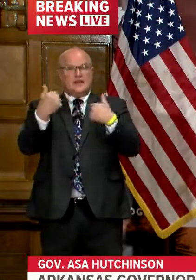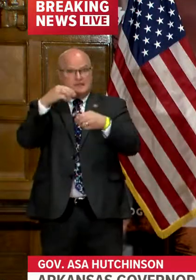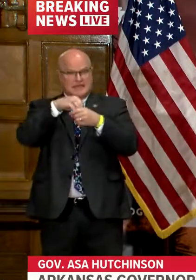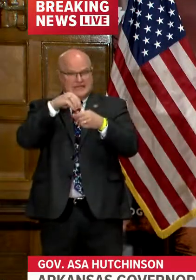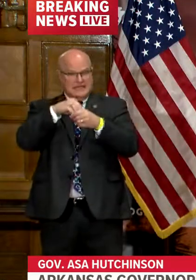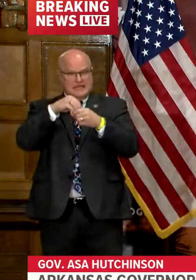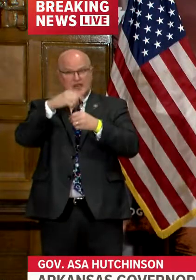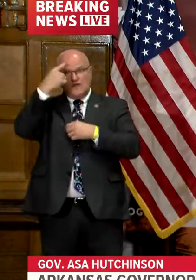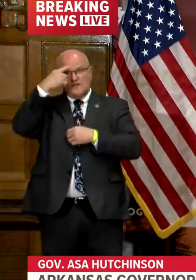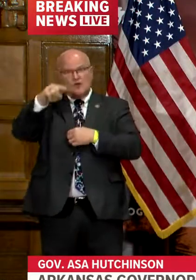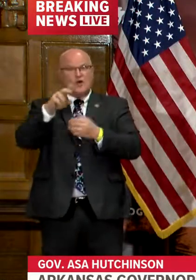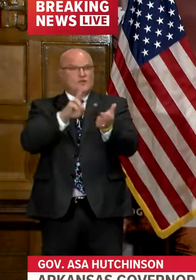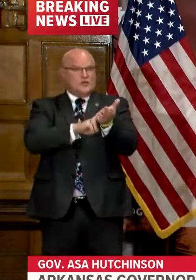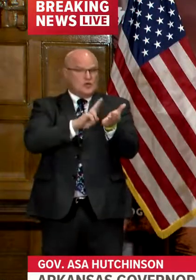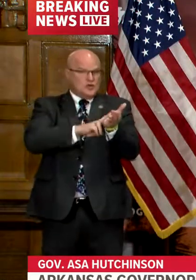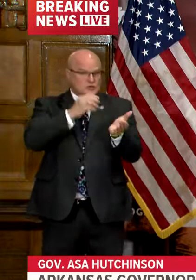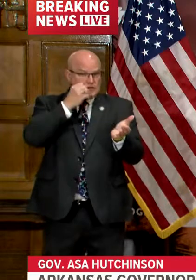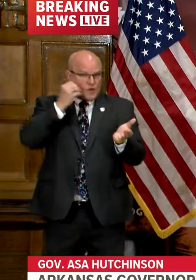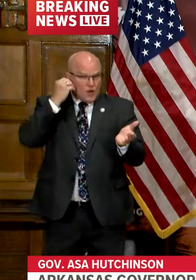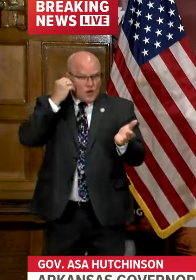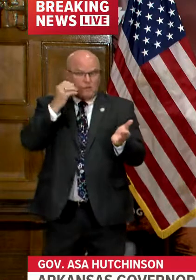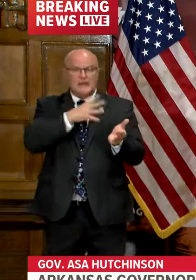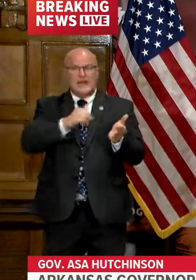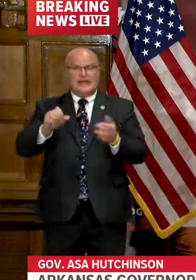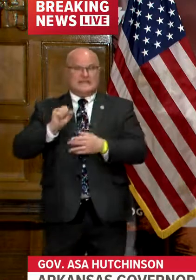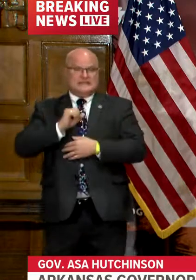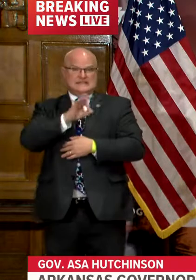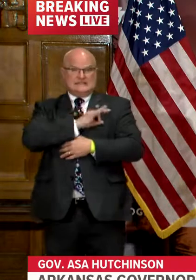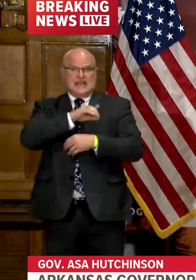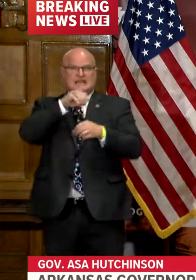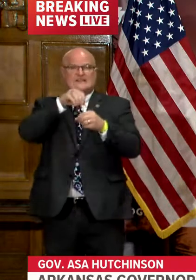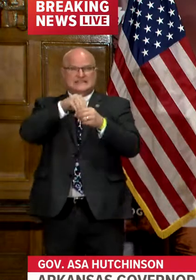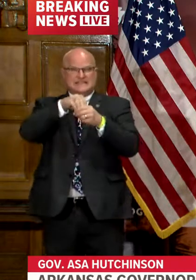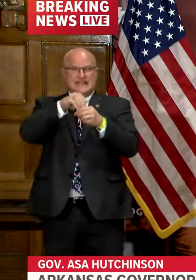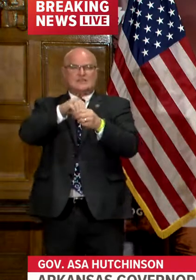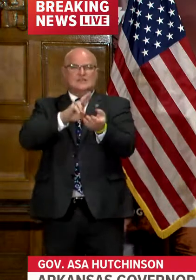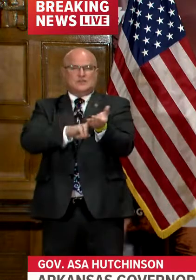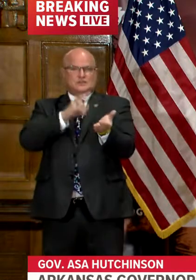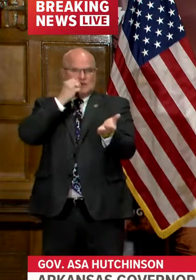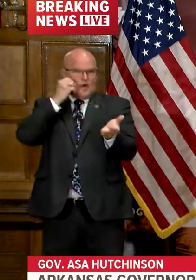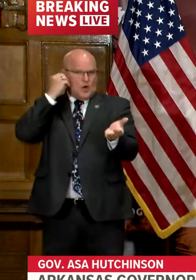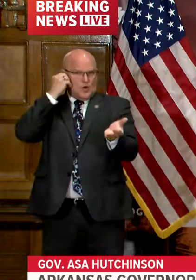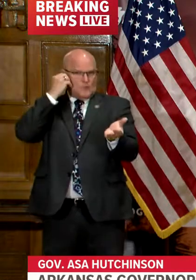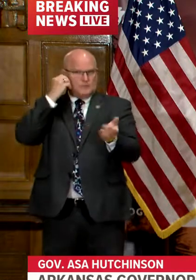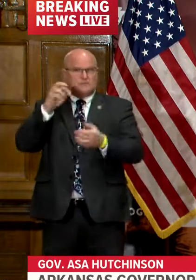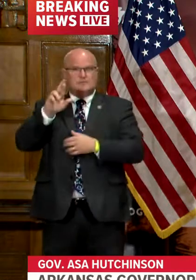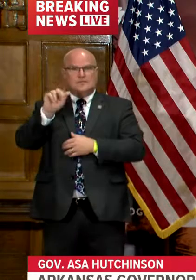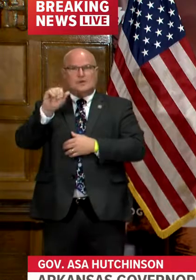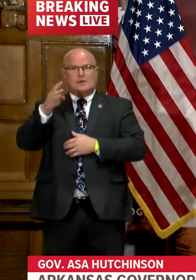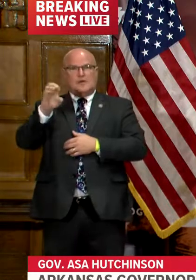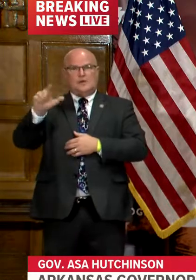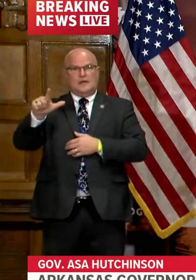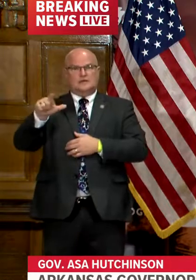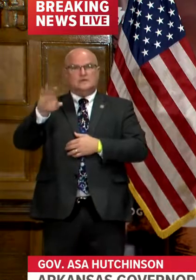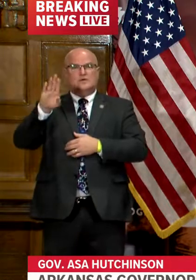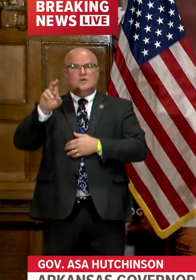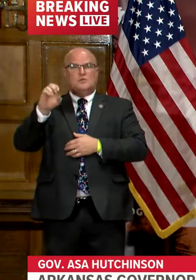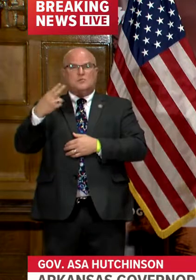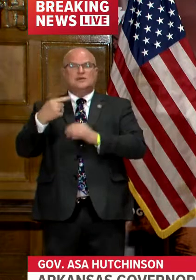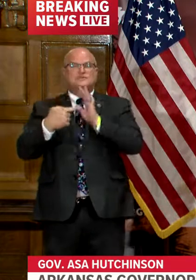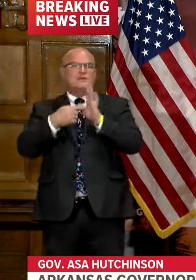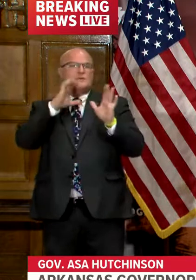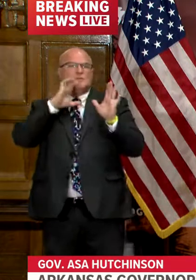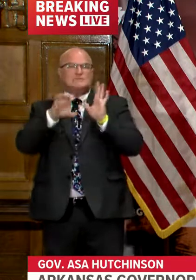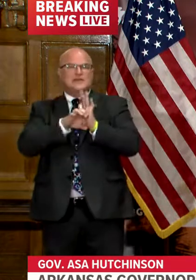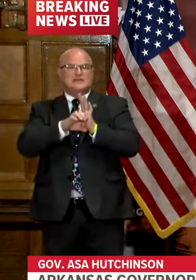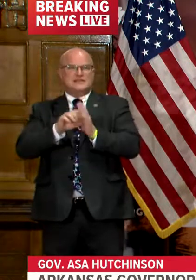in for our nursing home residents and our staff in the nursing home. Rachel Bunch showed me a picture of